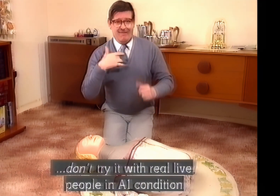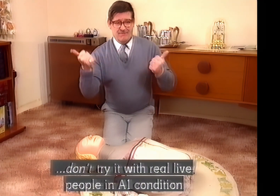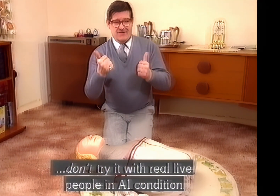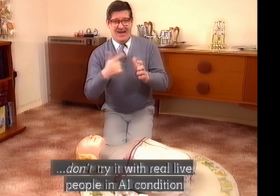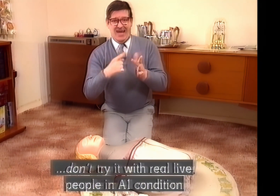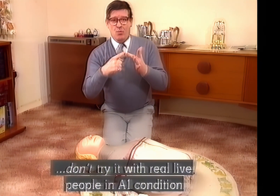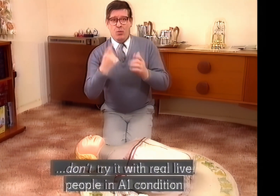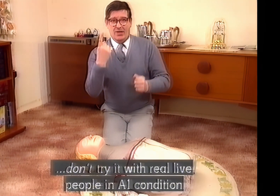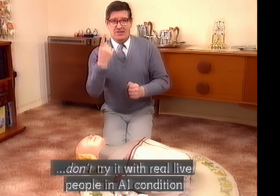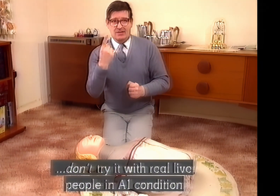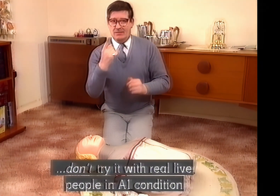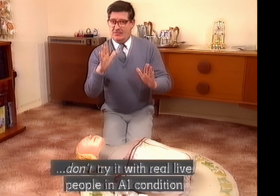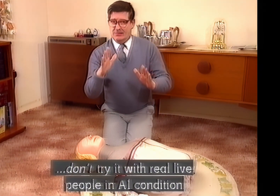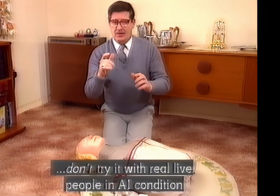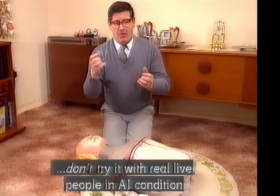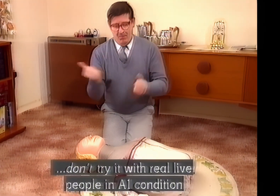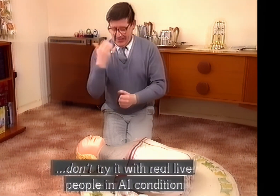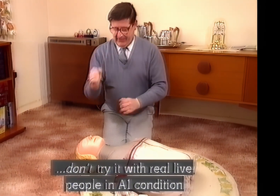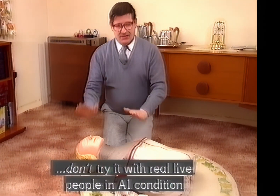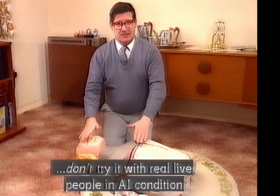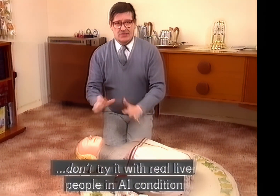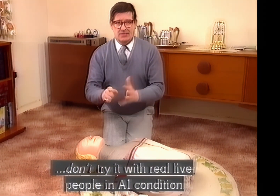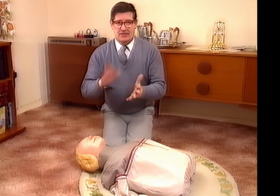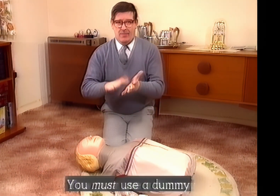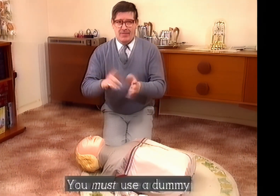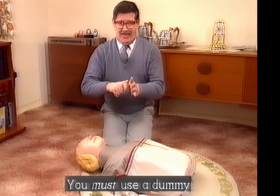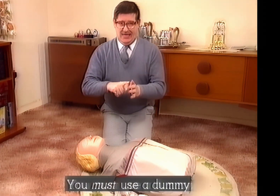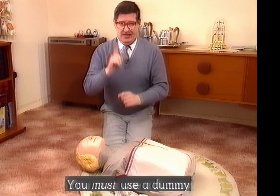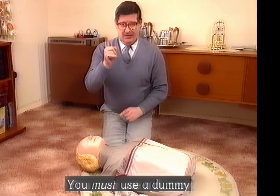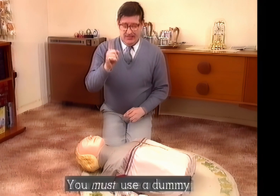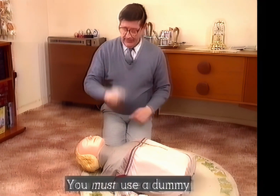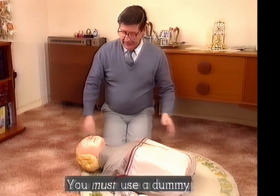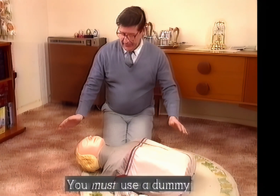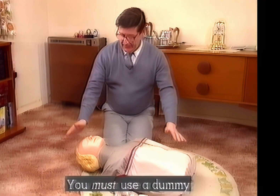try it with real life people who are in A1 condition. You must use a dummy.